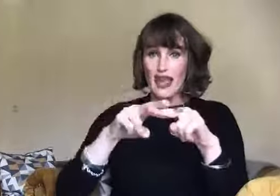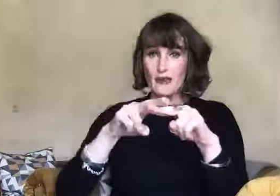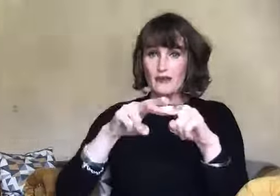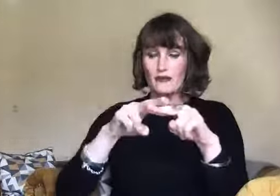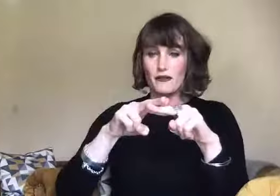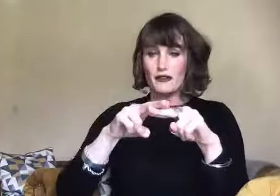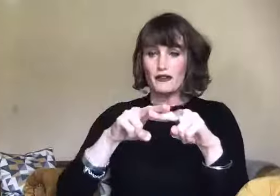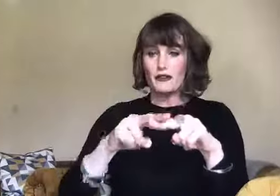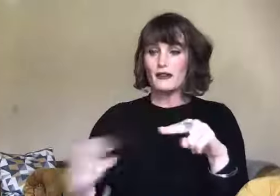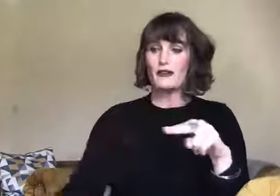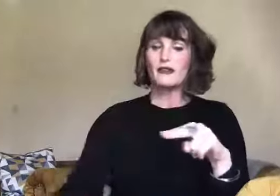F,